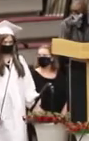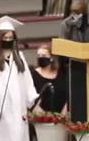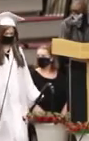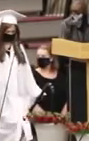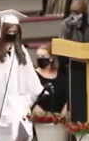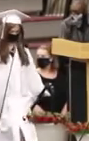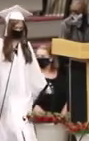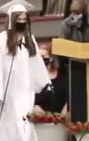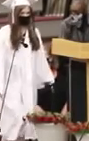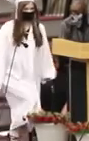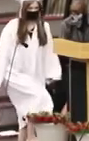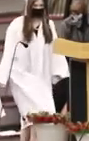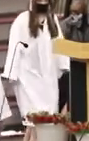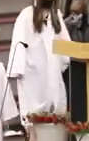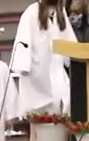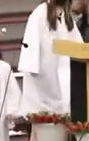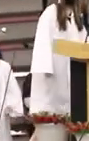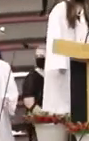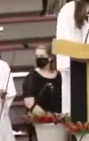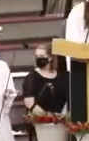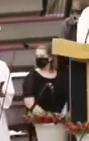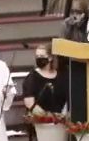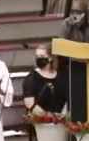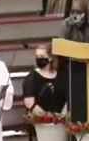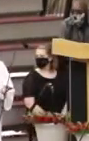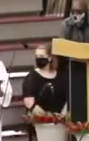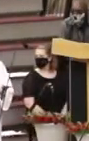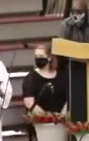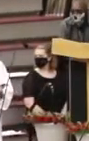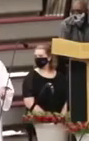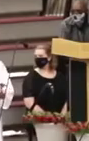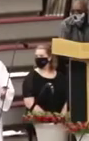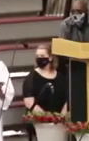Kaylee Grace Calnan.